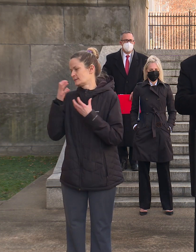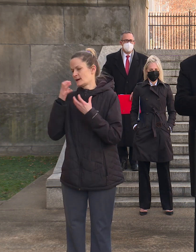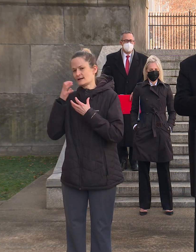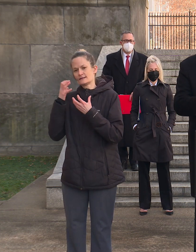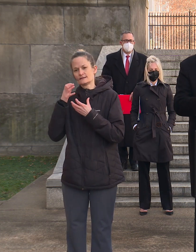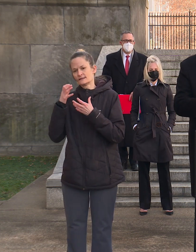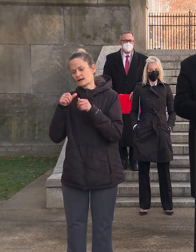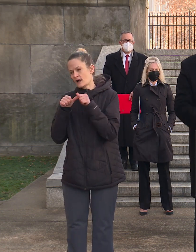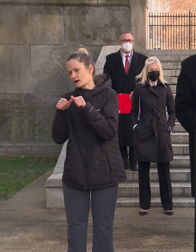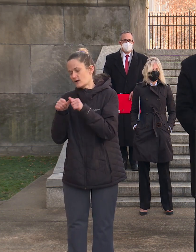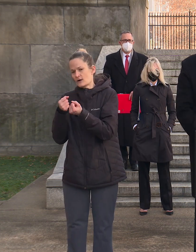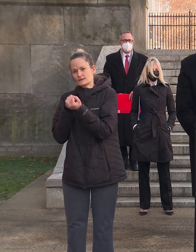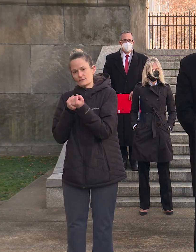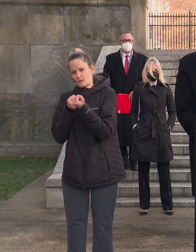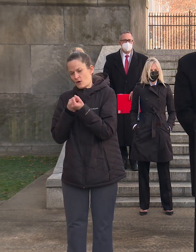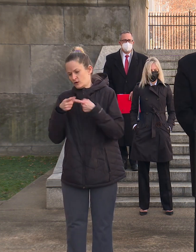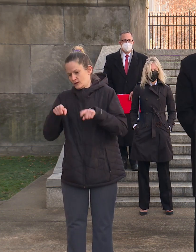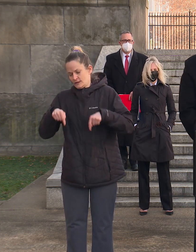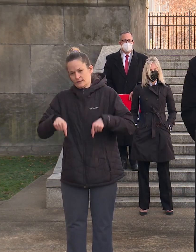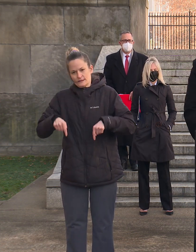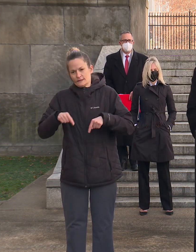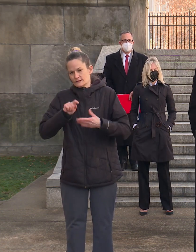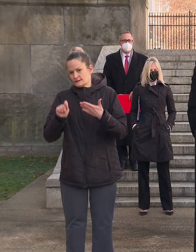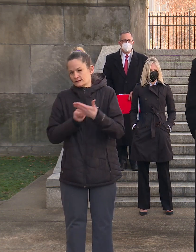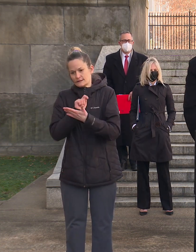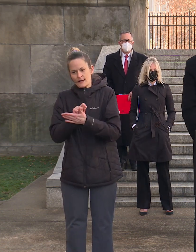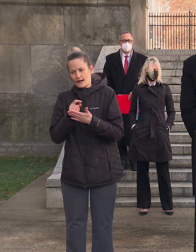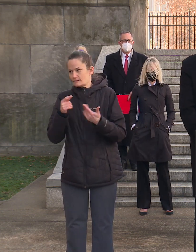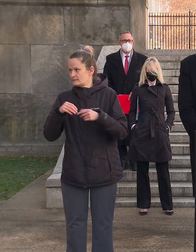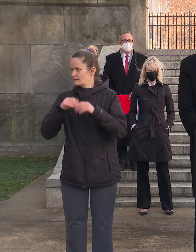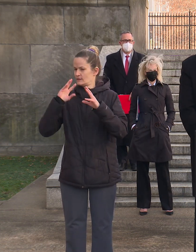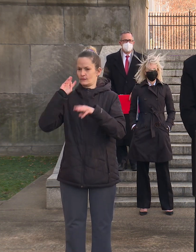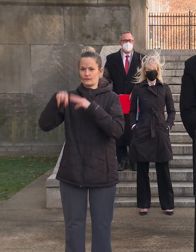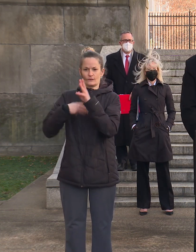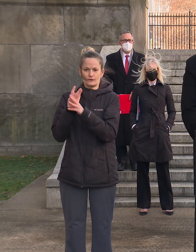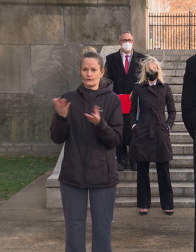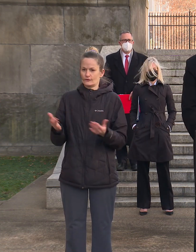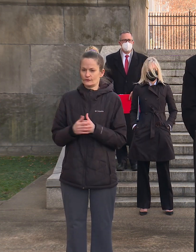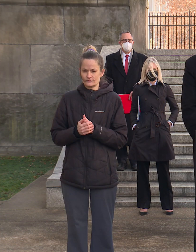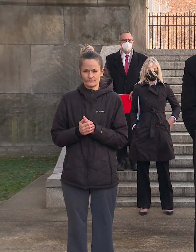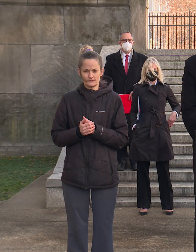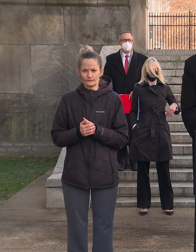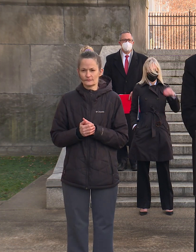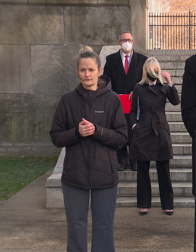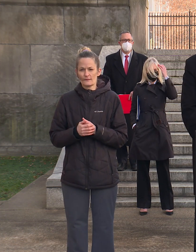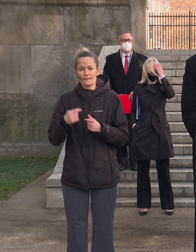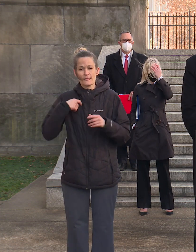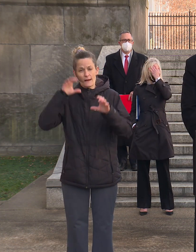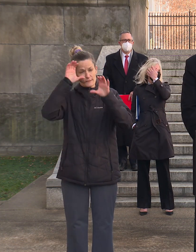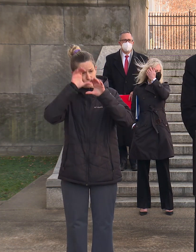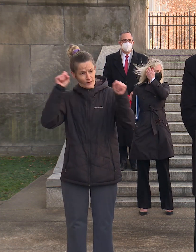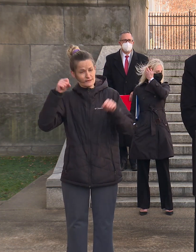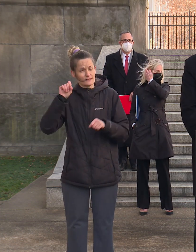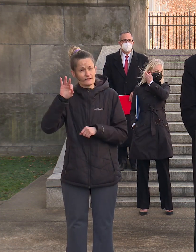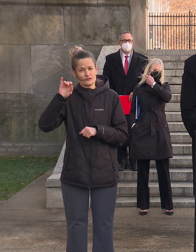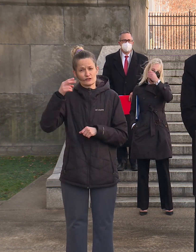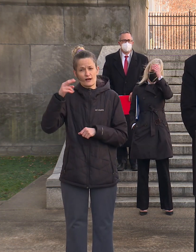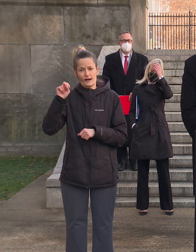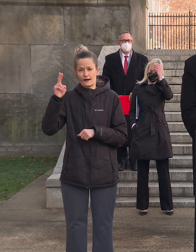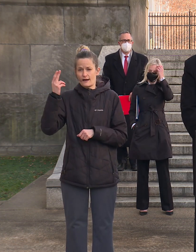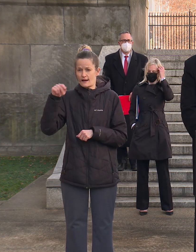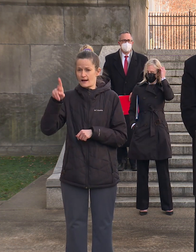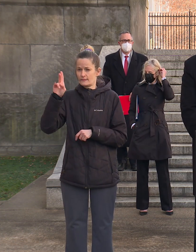unprecedented time in our world. You know, while I'm president of Johns Hopkins Health System, today I'm going to speak to you as a nurse. I've been a nurse